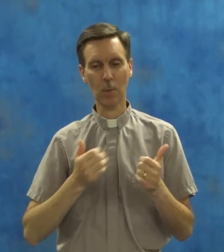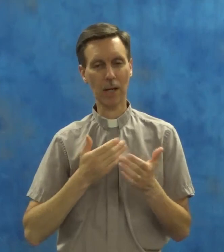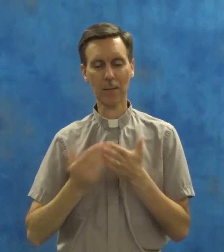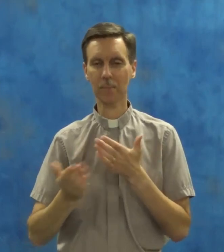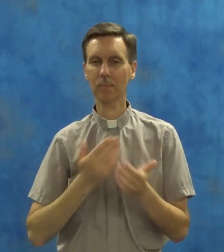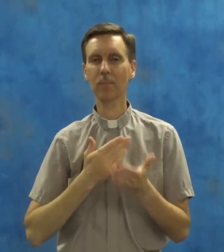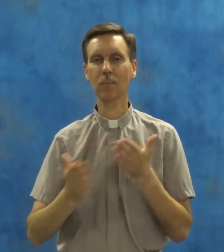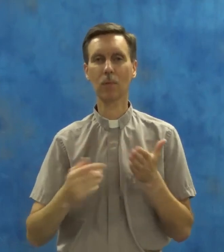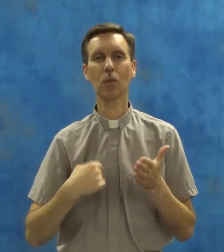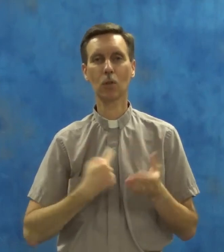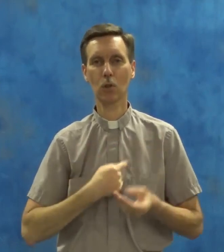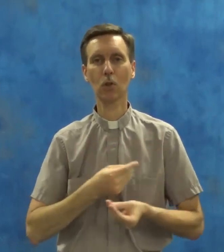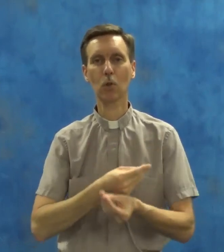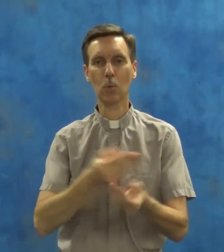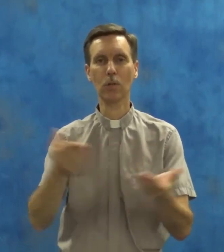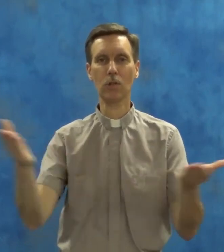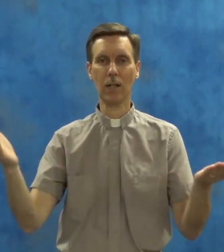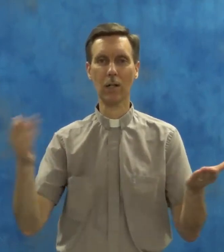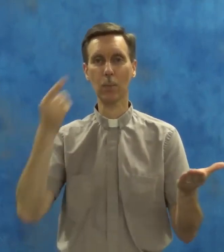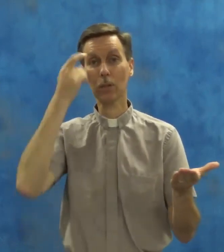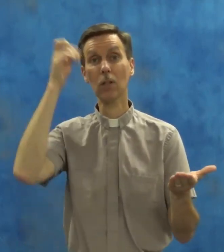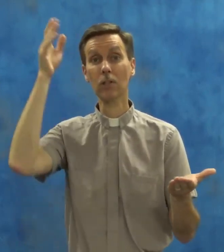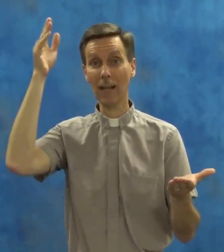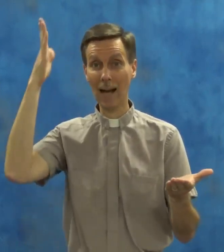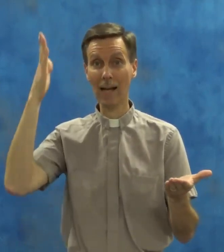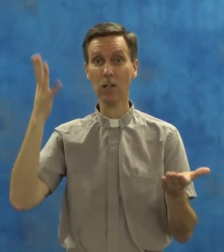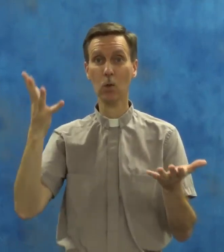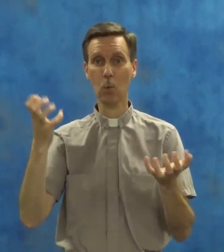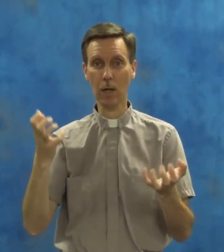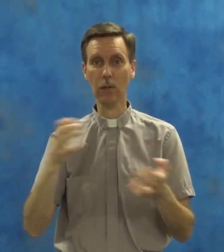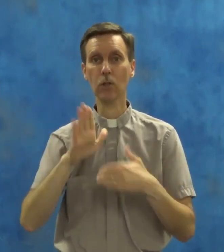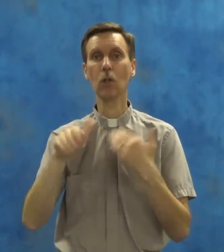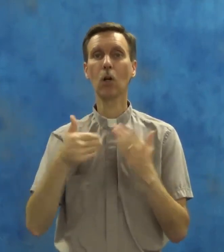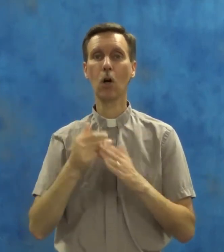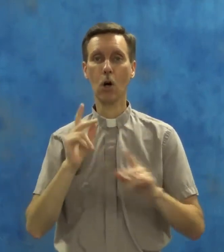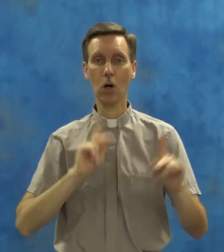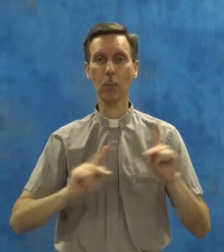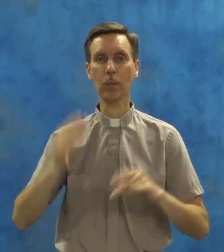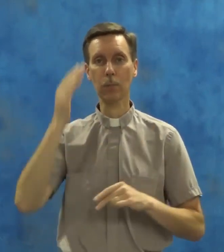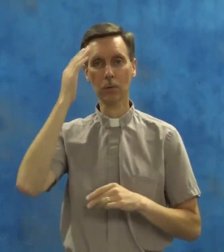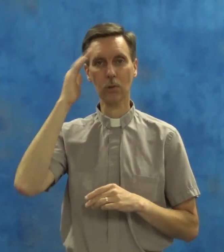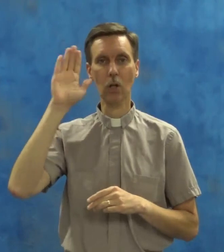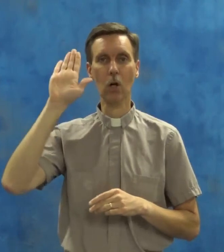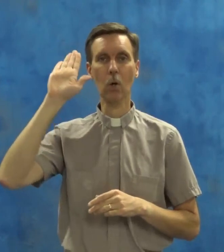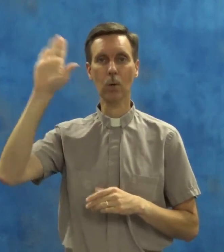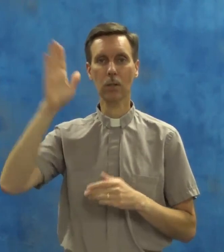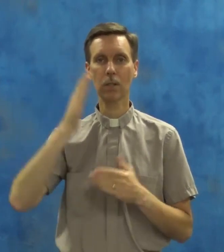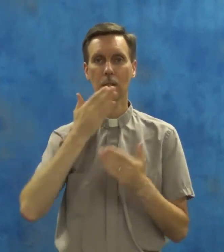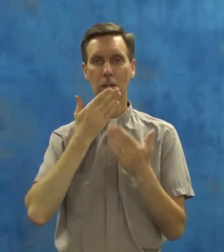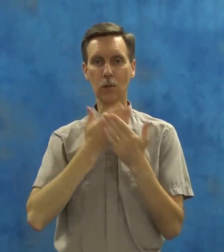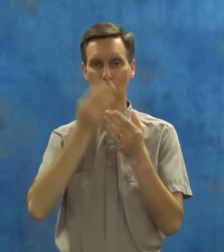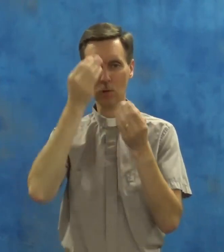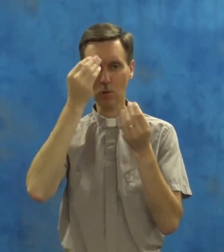way, we share because God wants all people to know his good